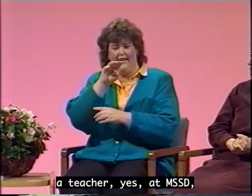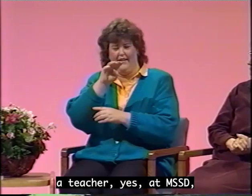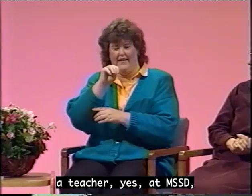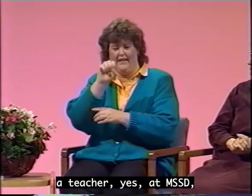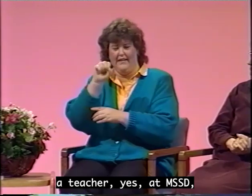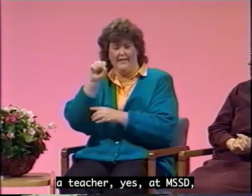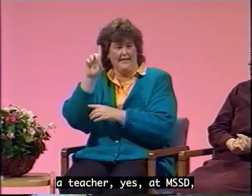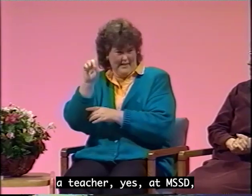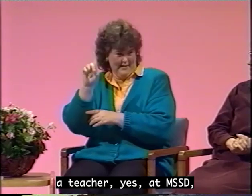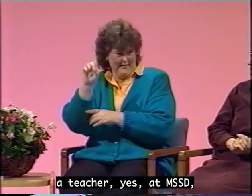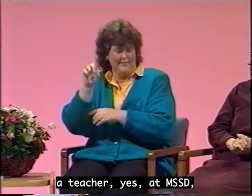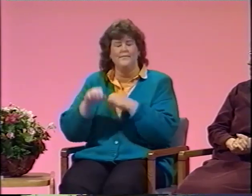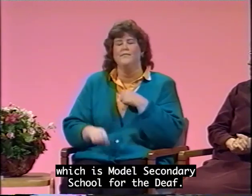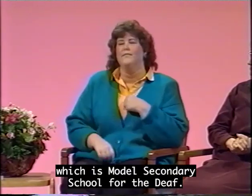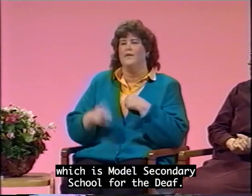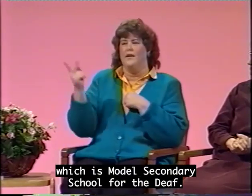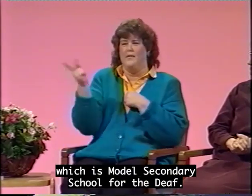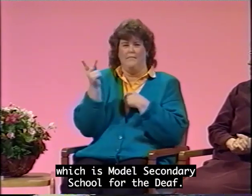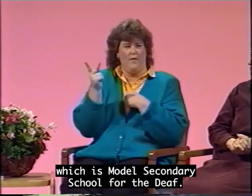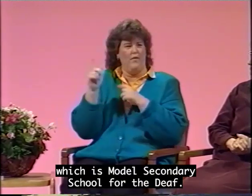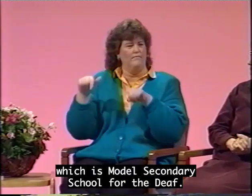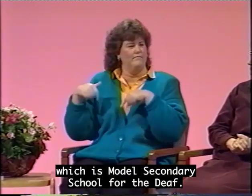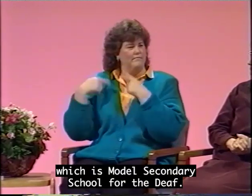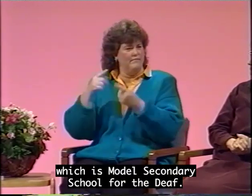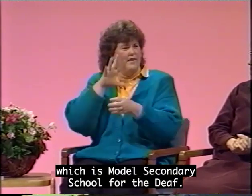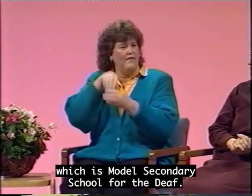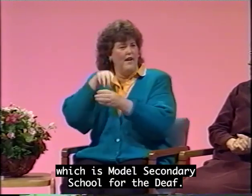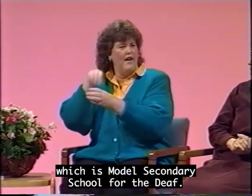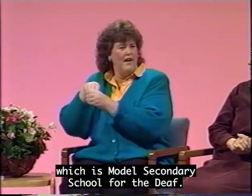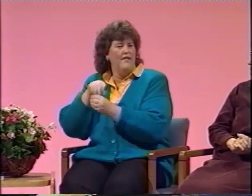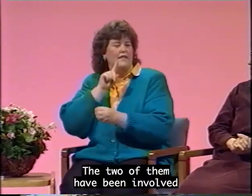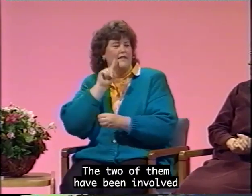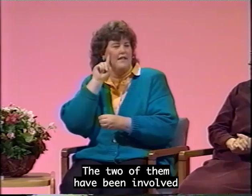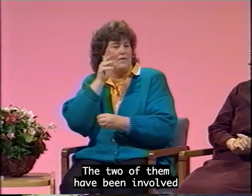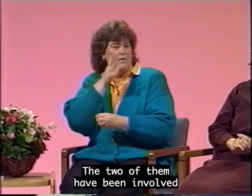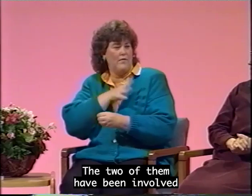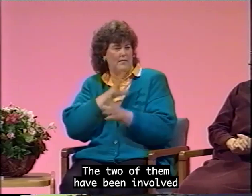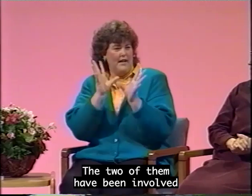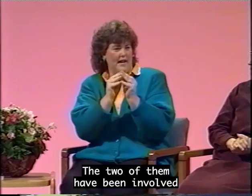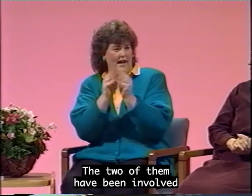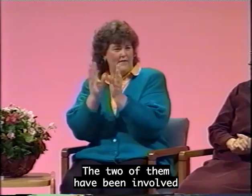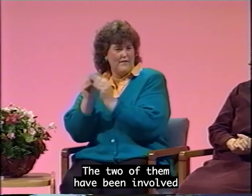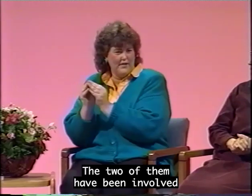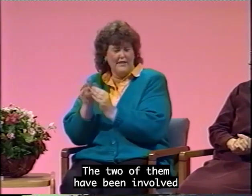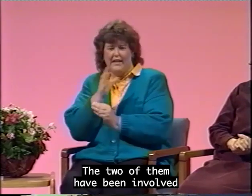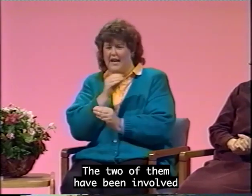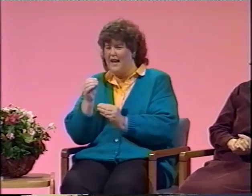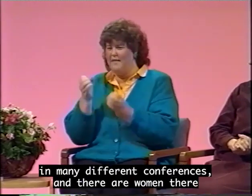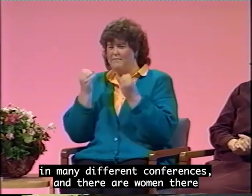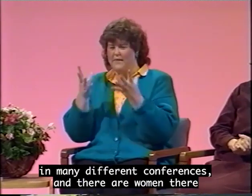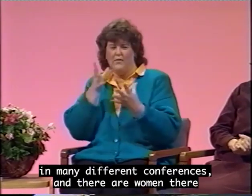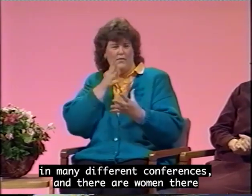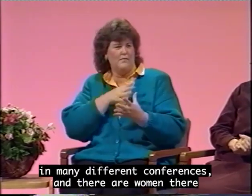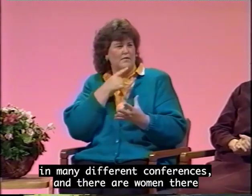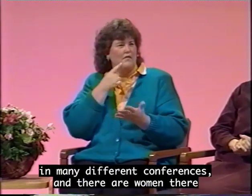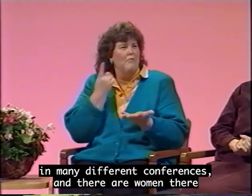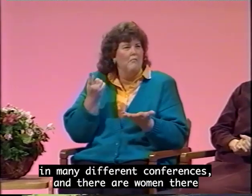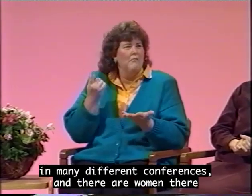at MSSD, which is Model Secondary School for the Deaf. The two of them have been involved in many different conferences. And